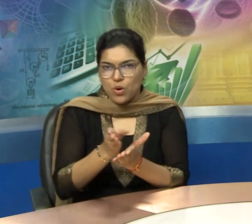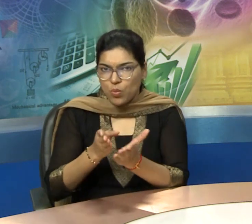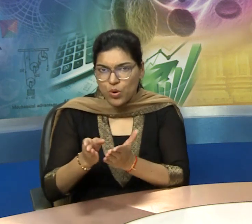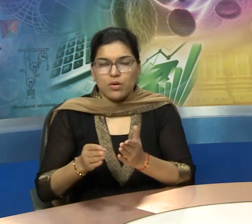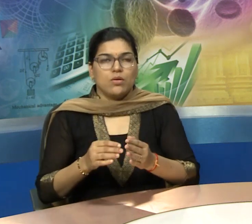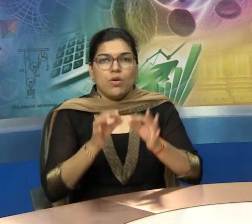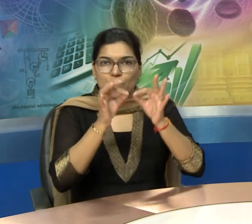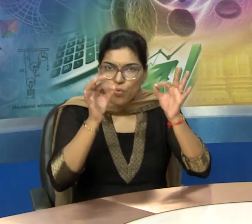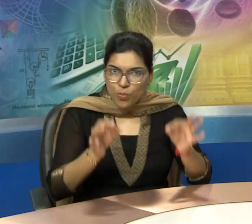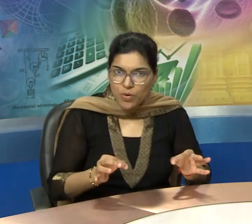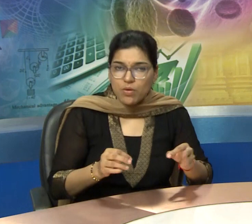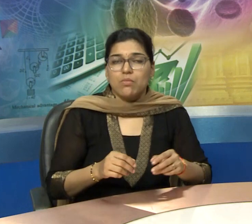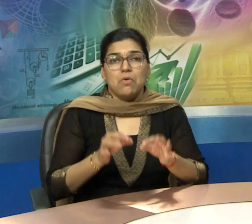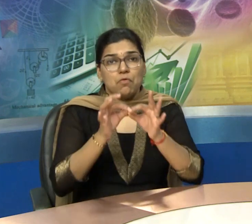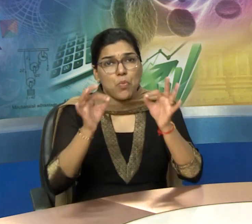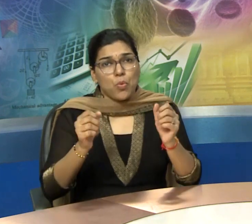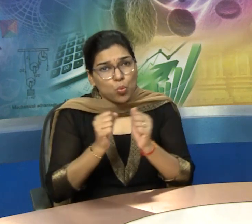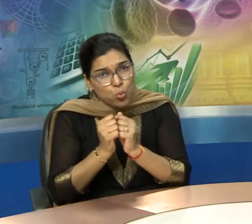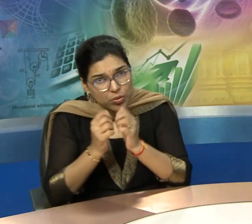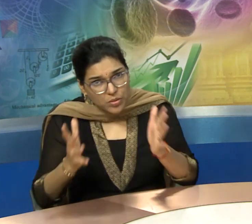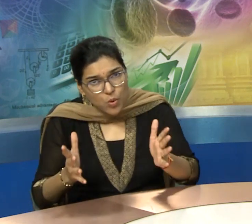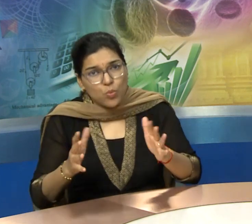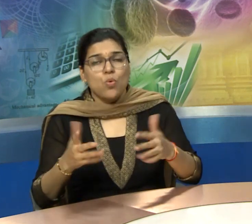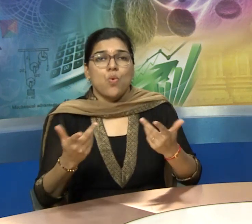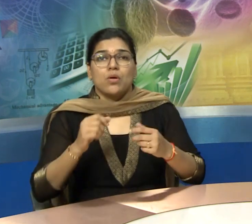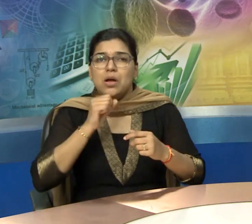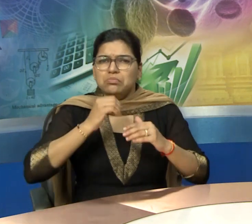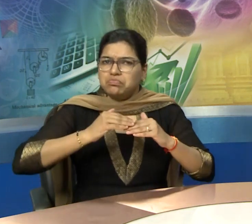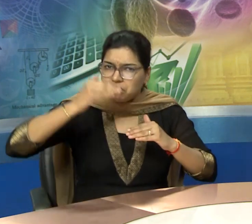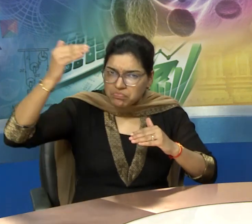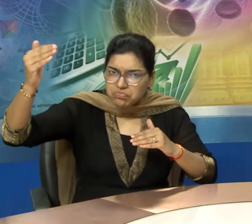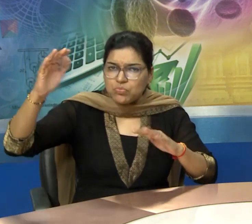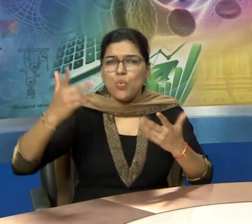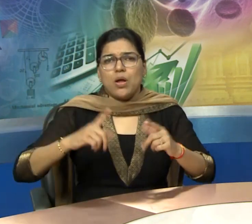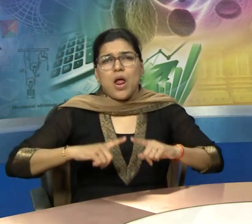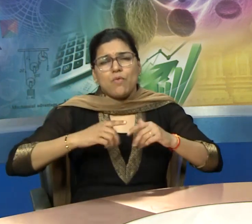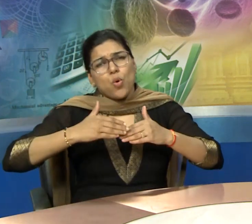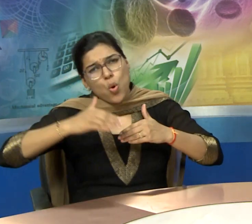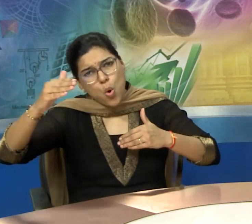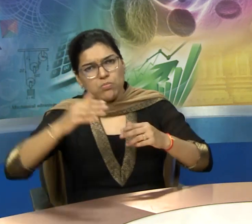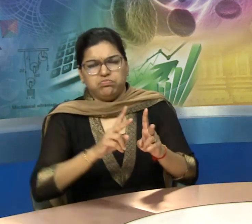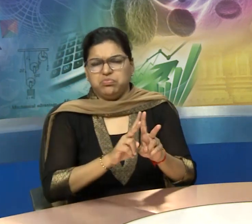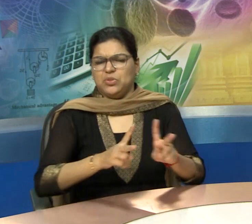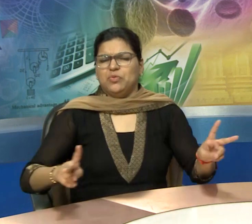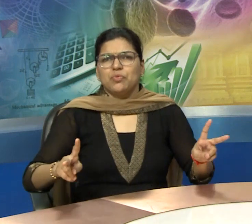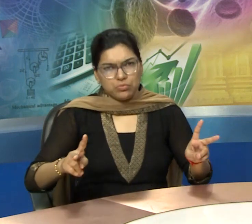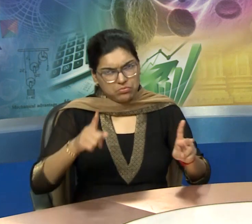all types of education like formal education, non-formal education, adult education,